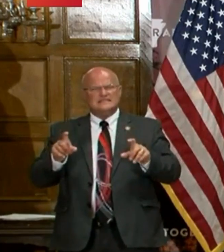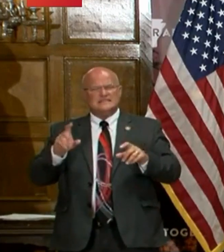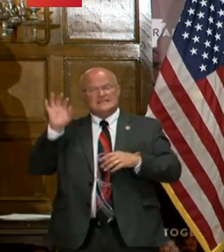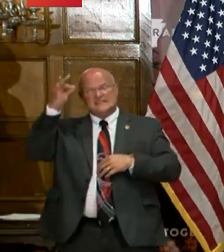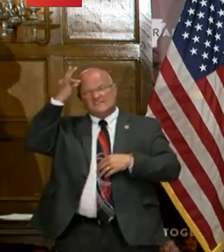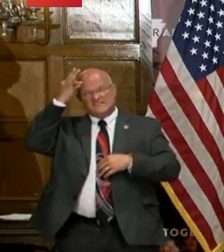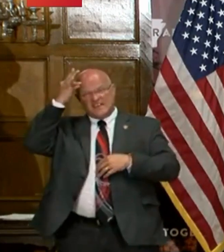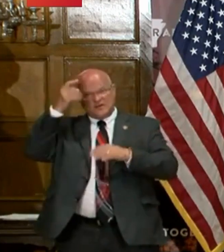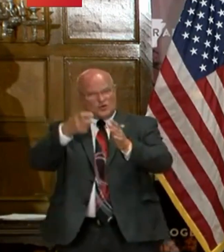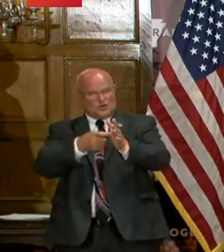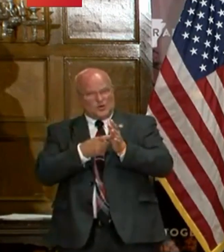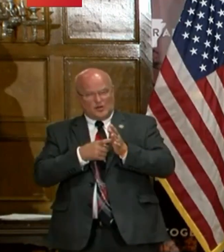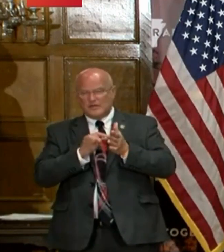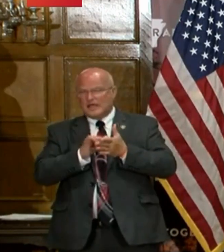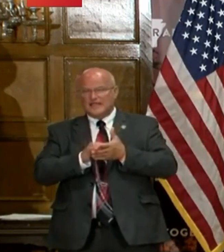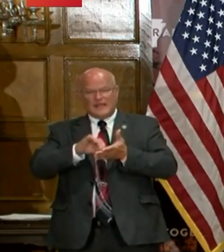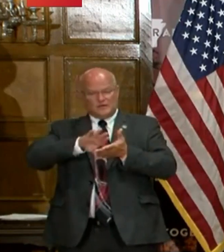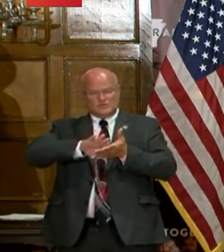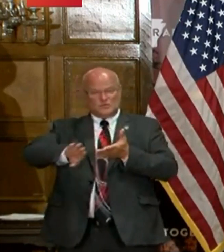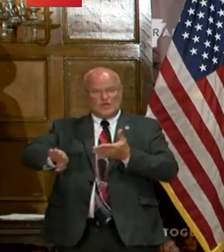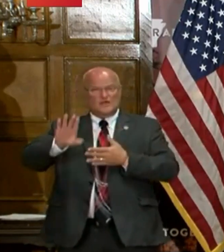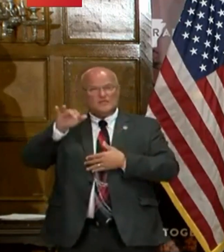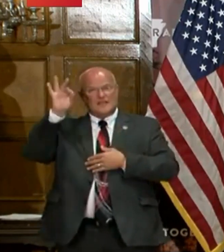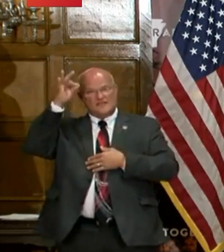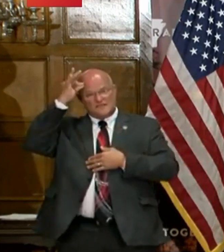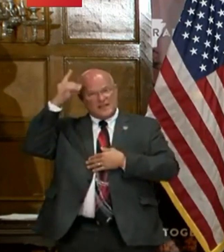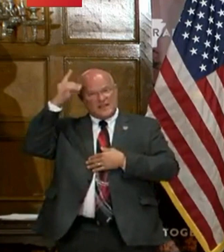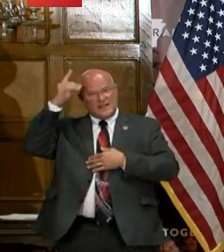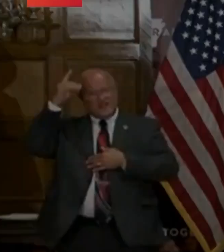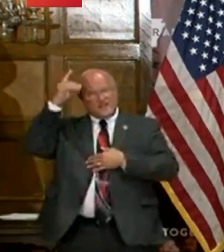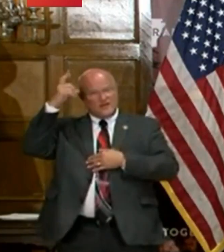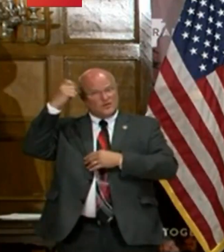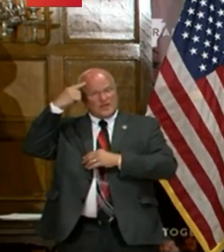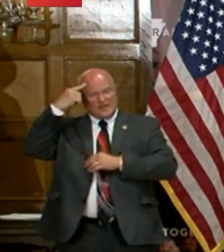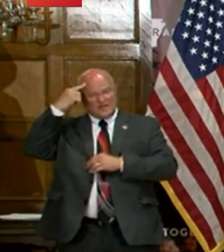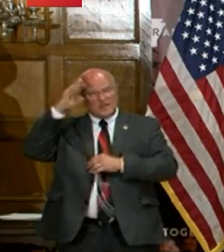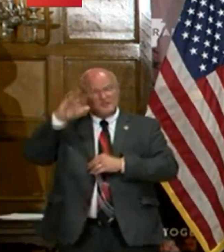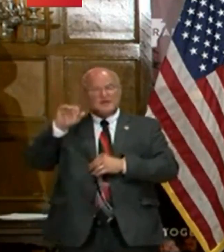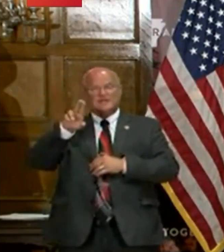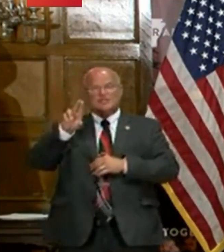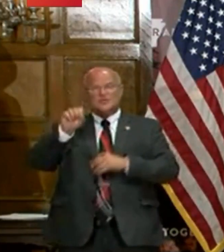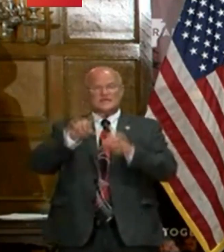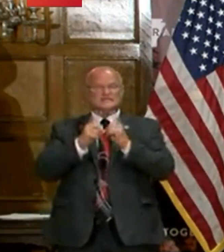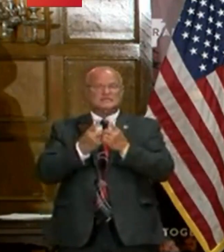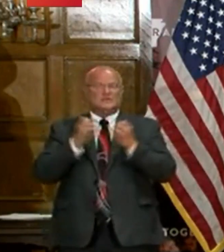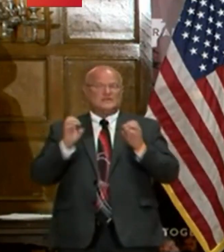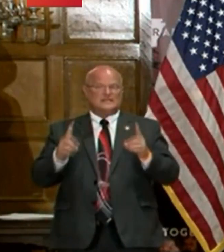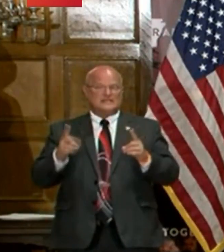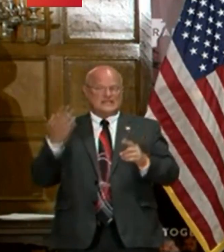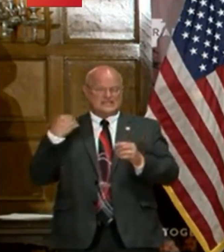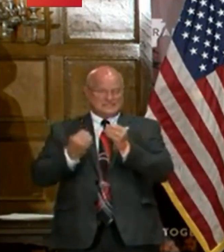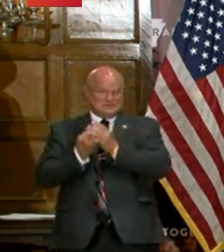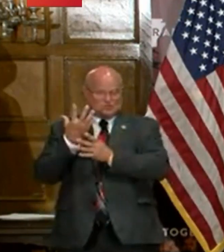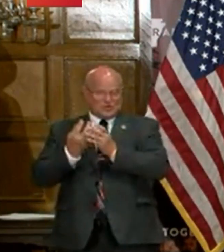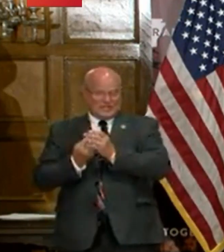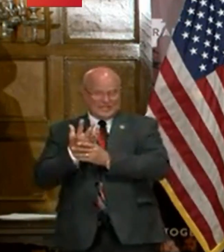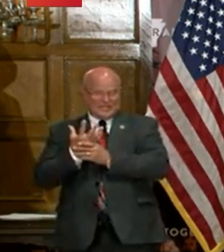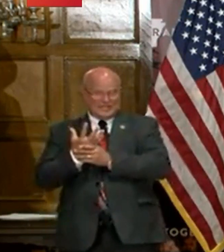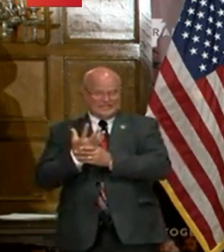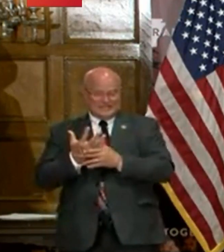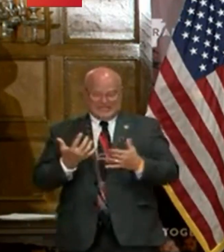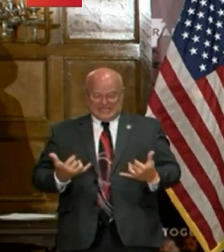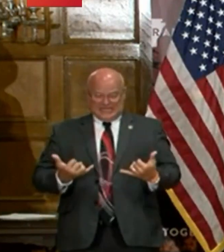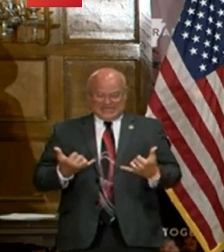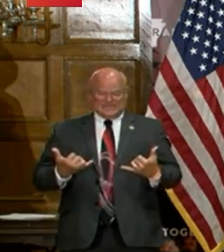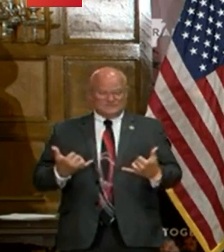requirement. That was waived by the federal government, by the U.S. Department of Education in the spring. At this